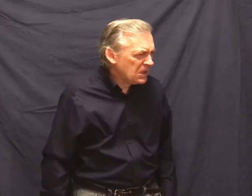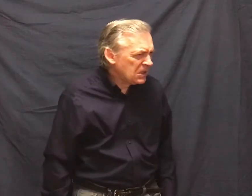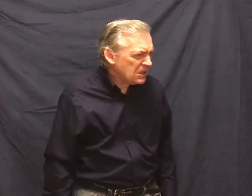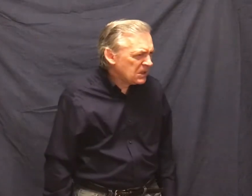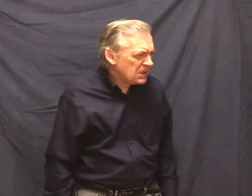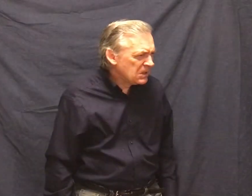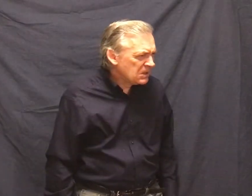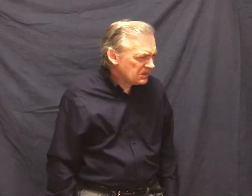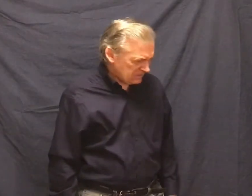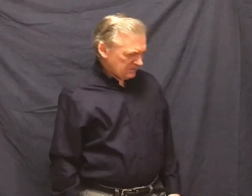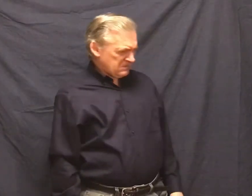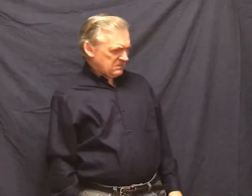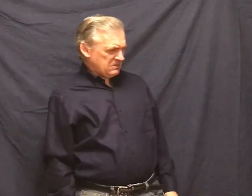You ain't no Skinner.